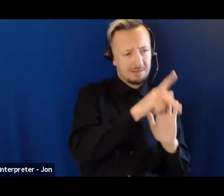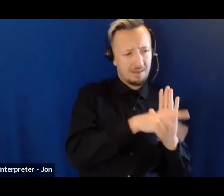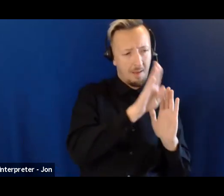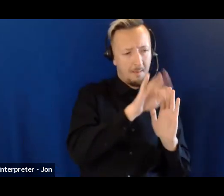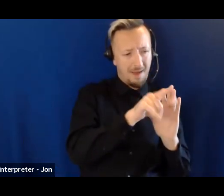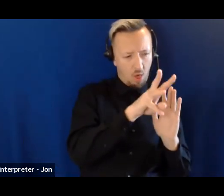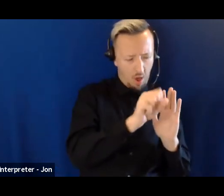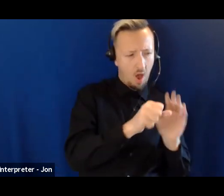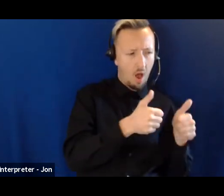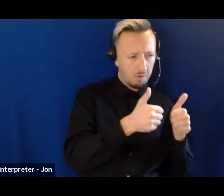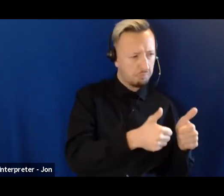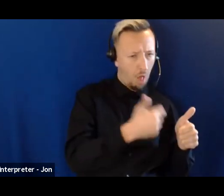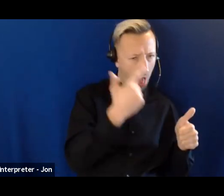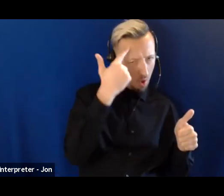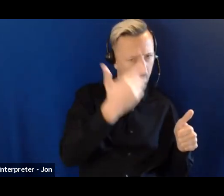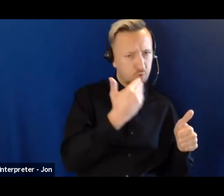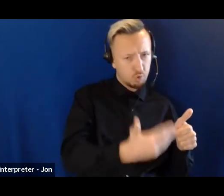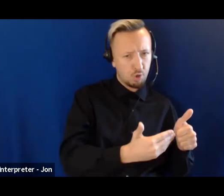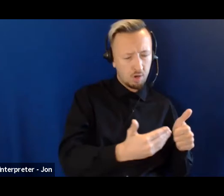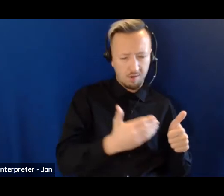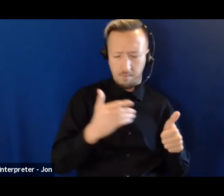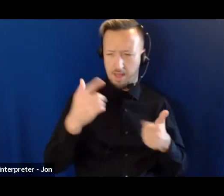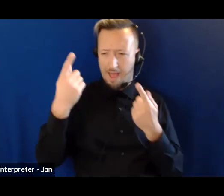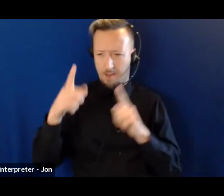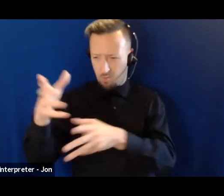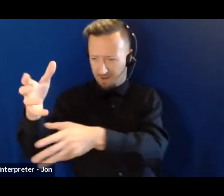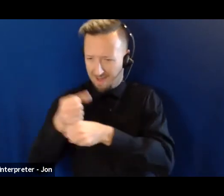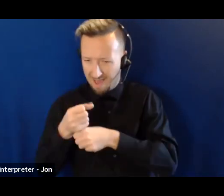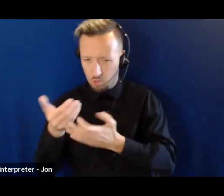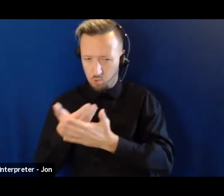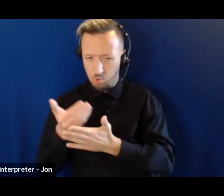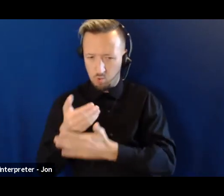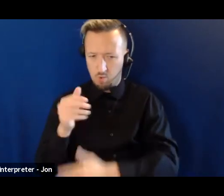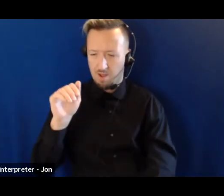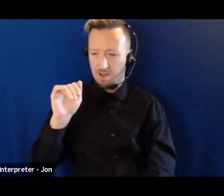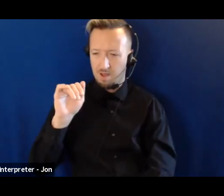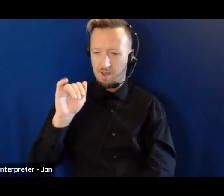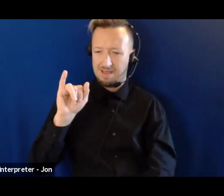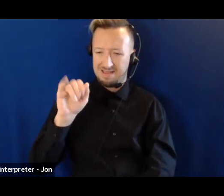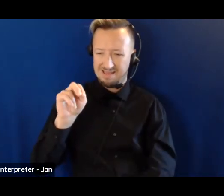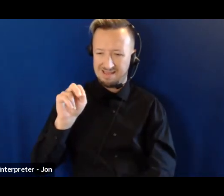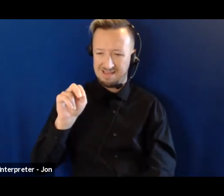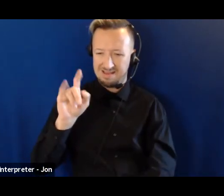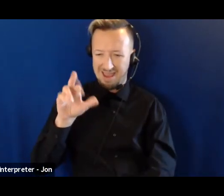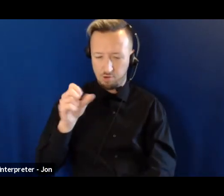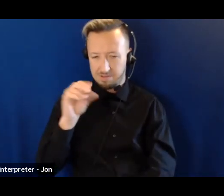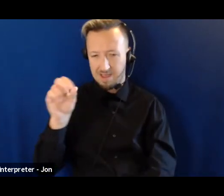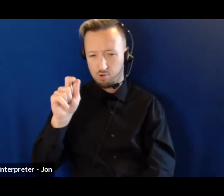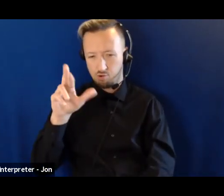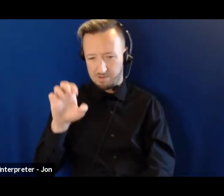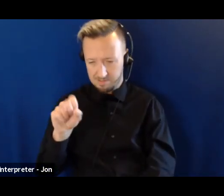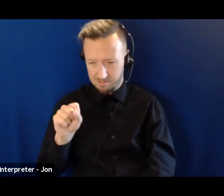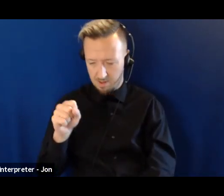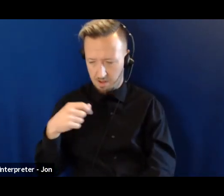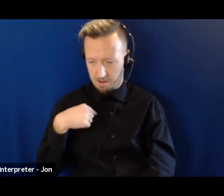had to really go back and look at all of our policies and bylaws and take a very detailed